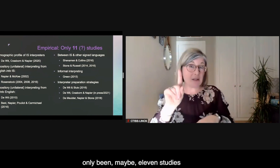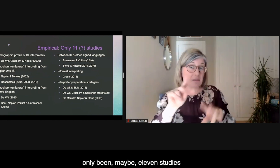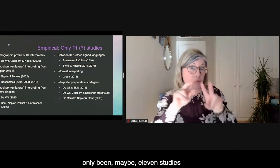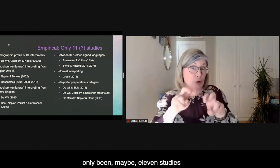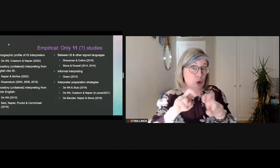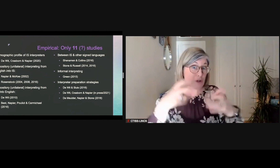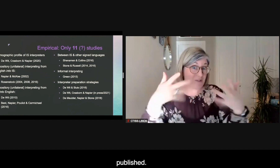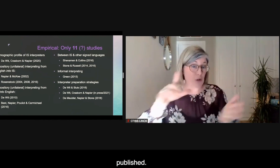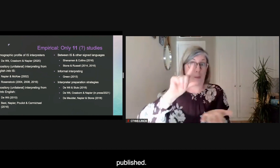published.